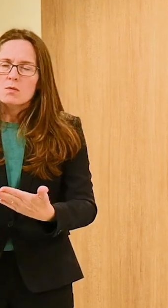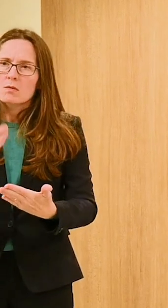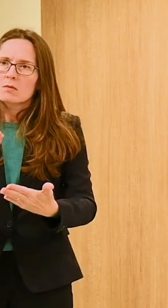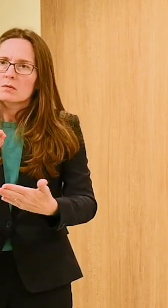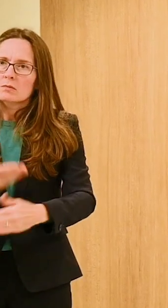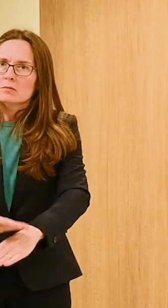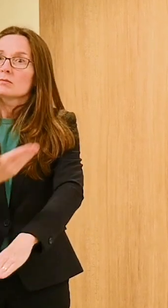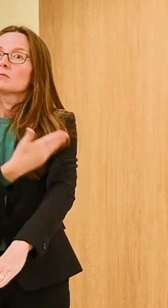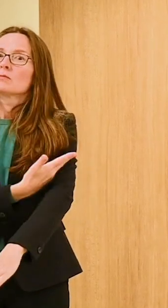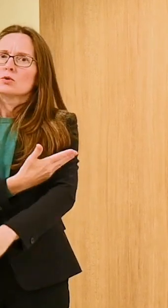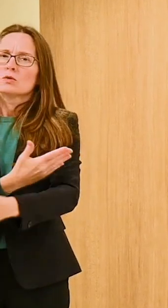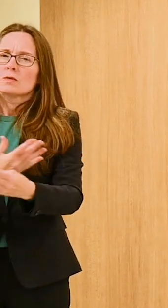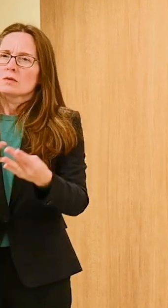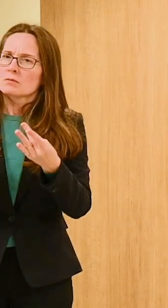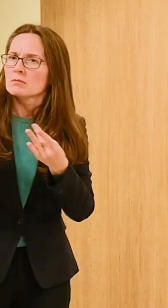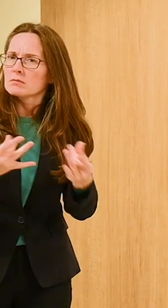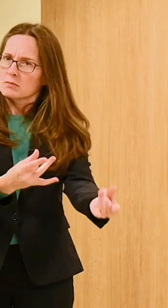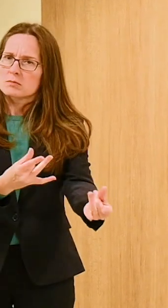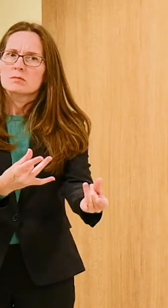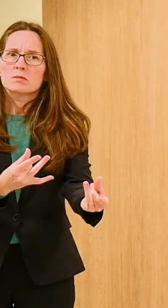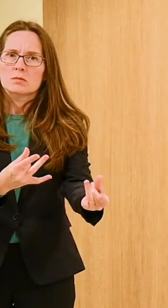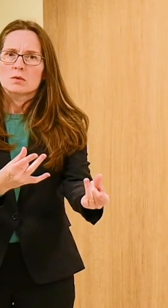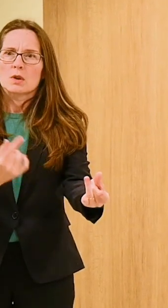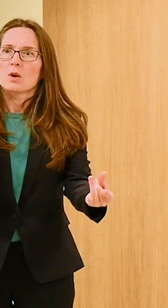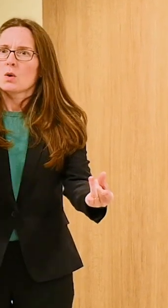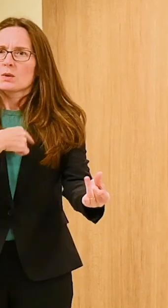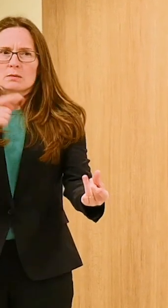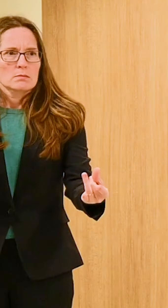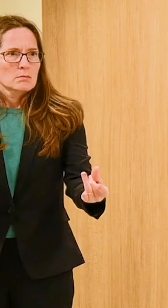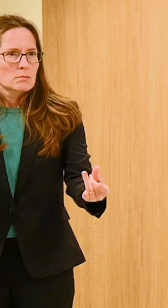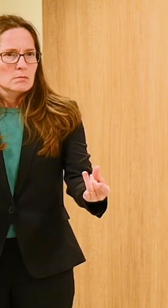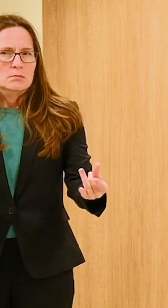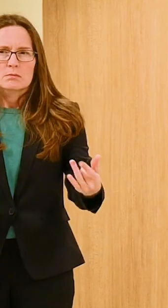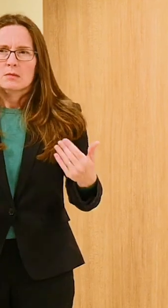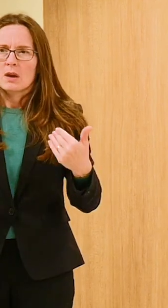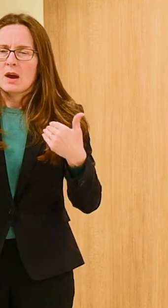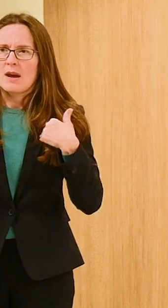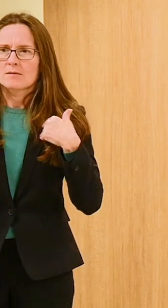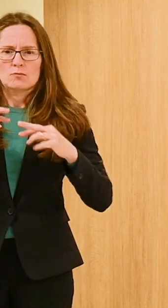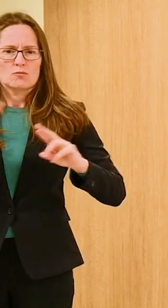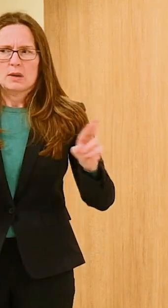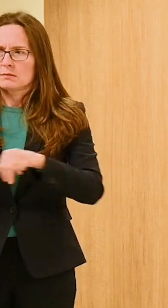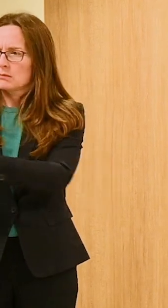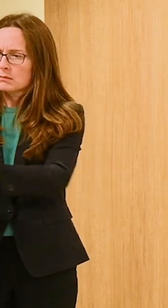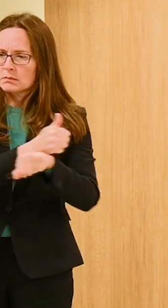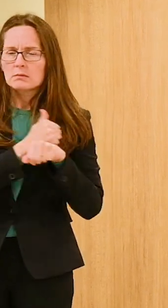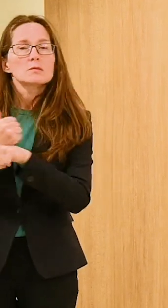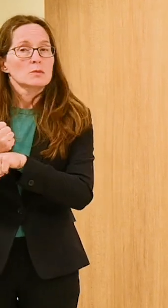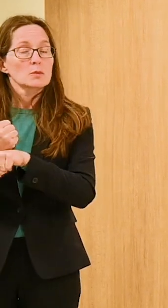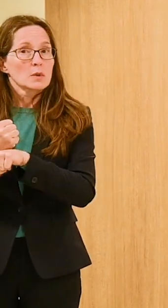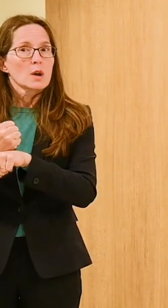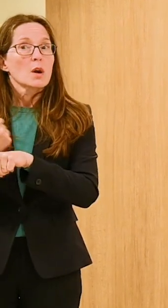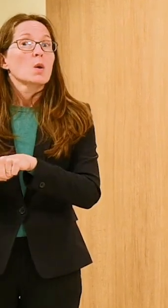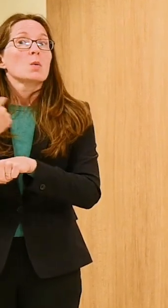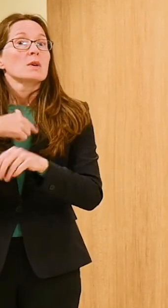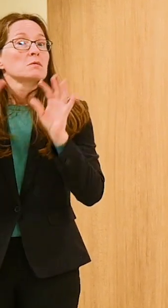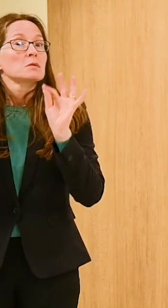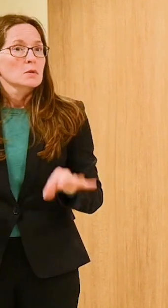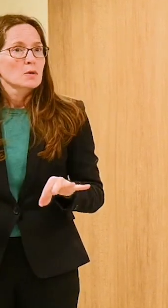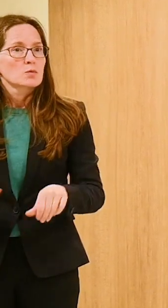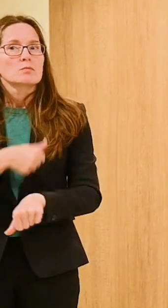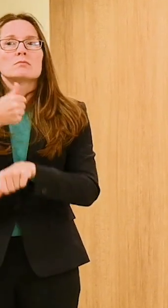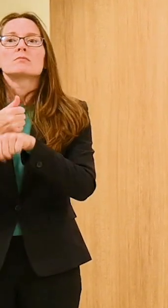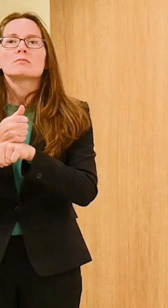of patient care and flow, we have to have a multifaceted approach. And we are implementing several innovative projects to ensure that our staff can continue to